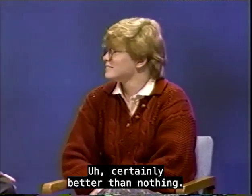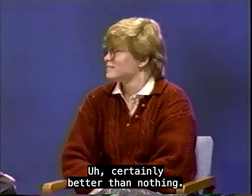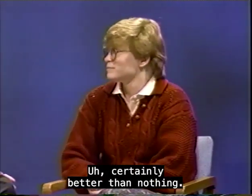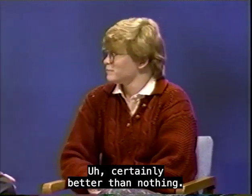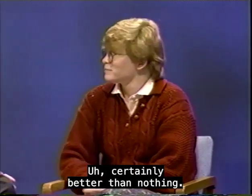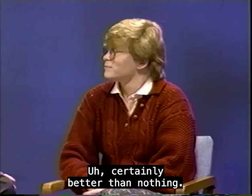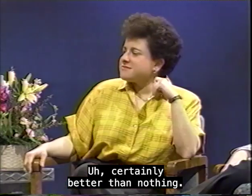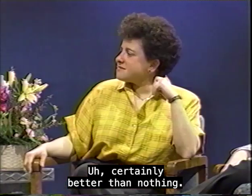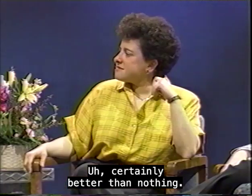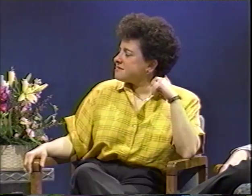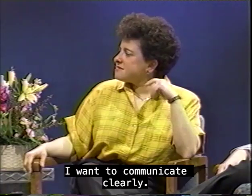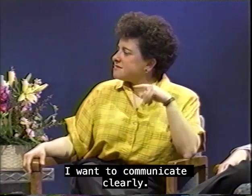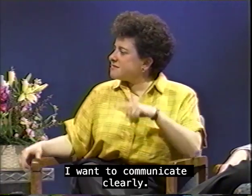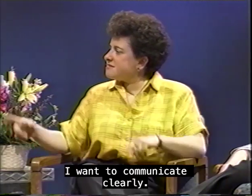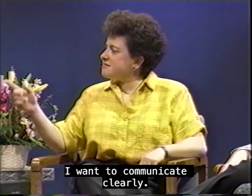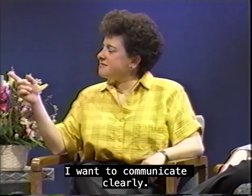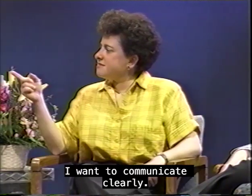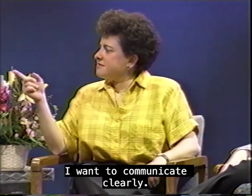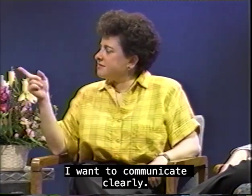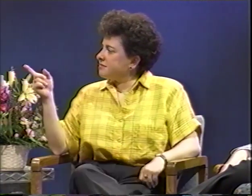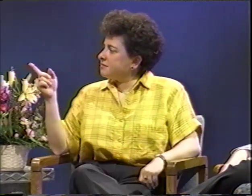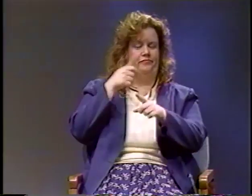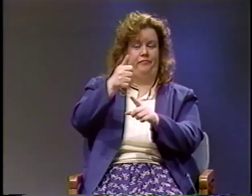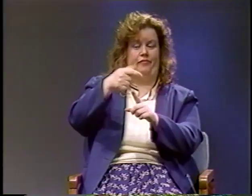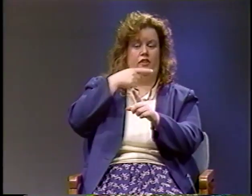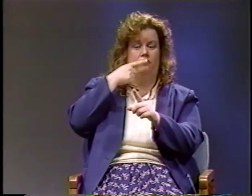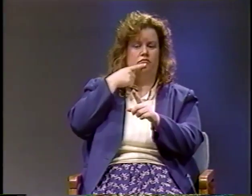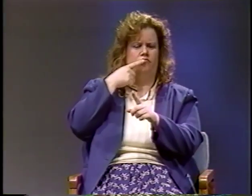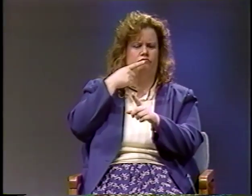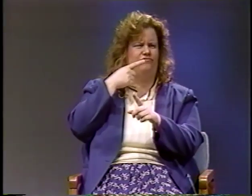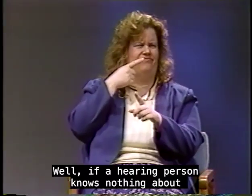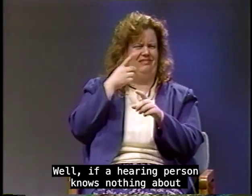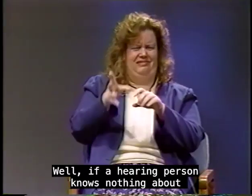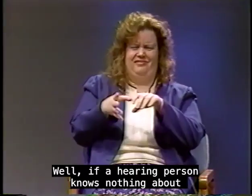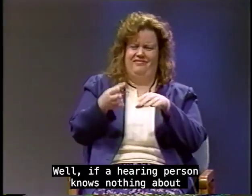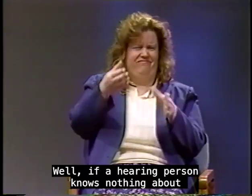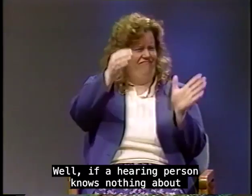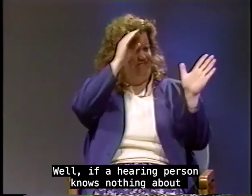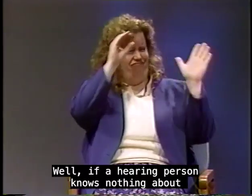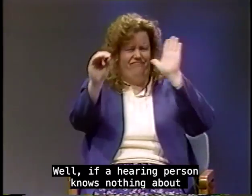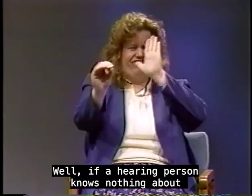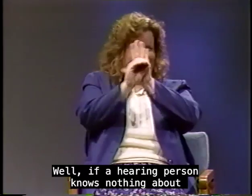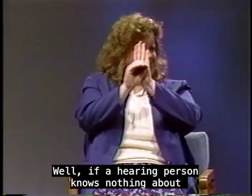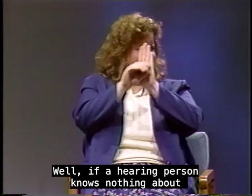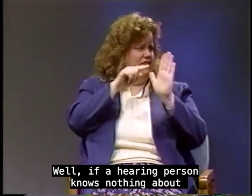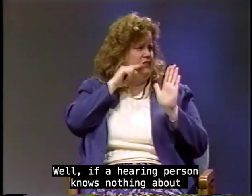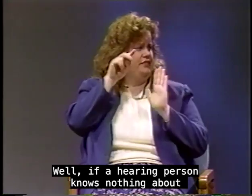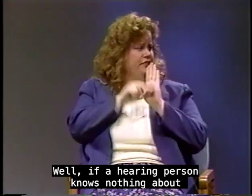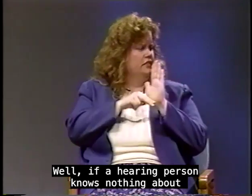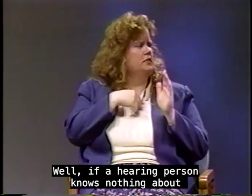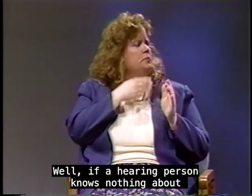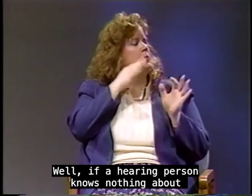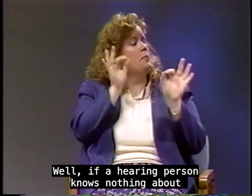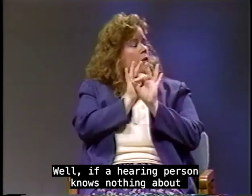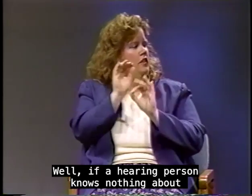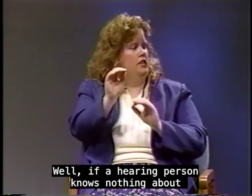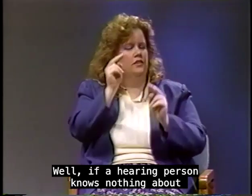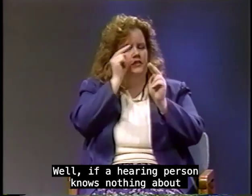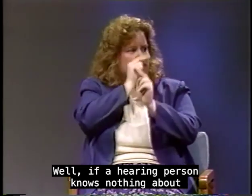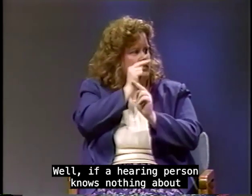Certainly better than nothing. I want to communicate clearly. Well, if a hearing person knows nothing about